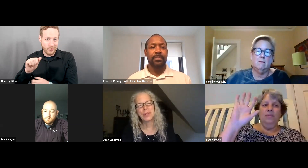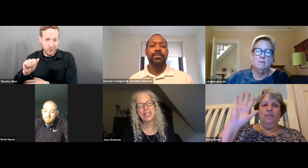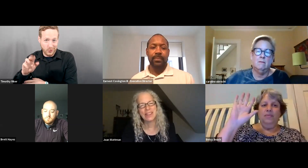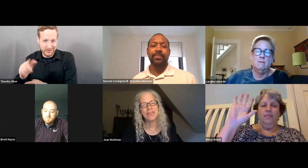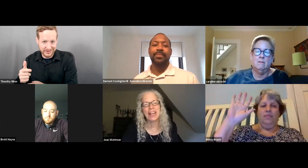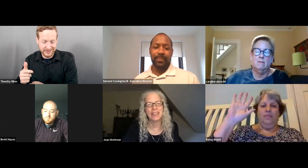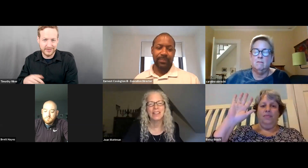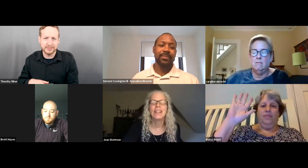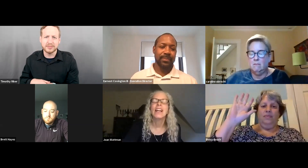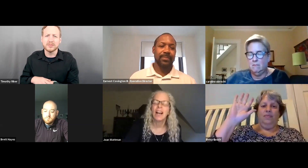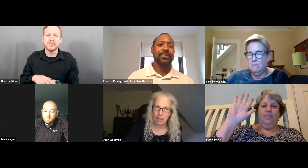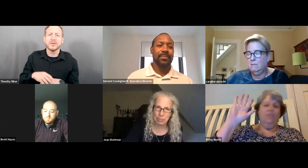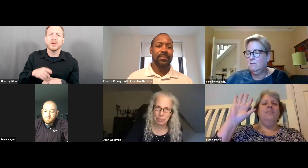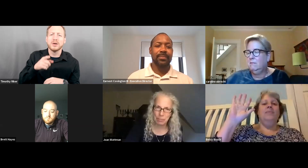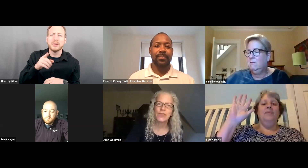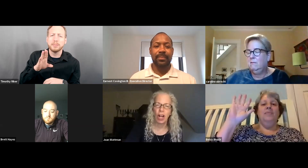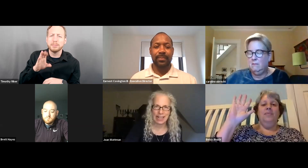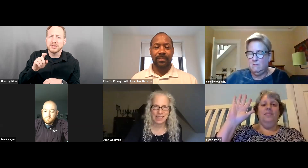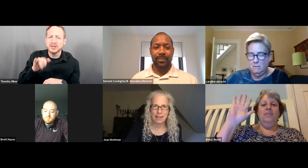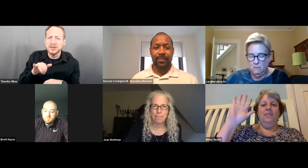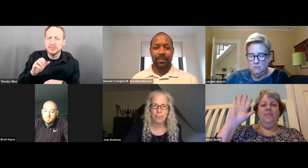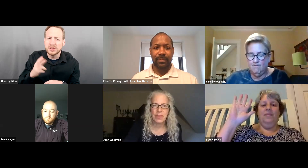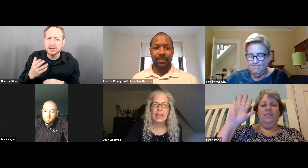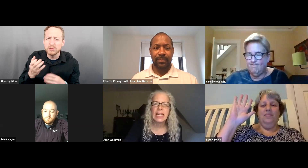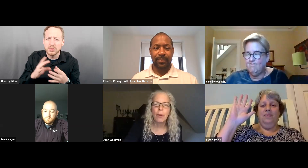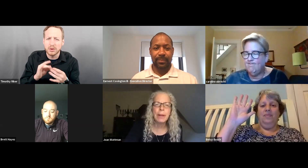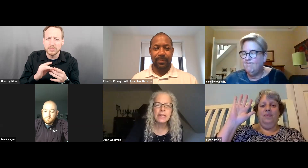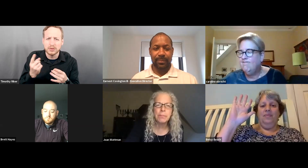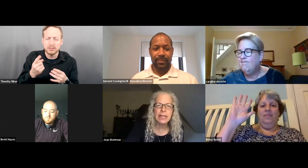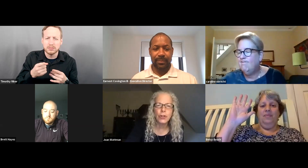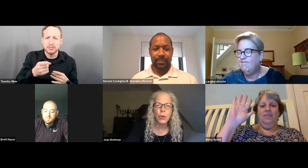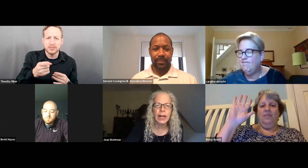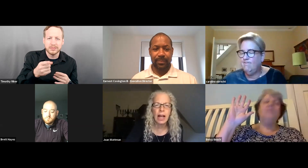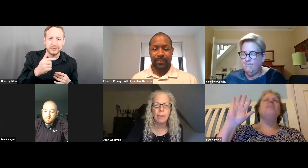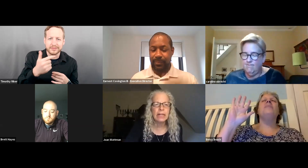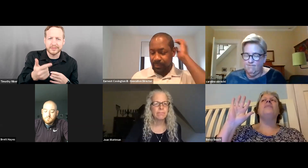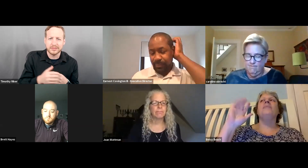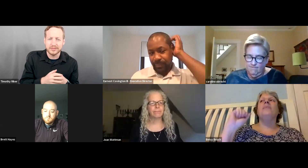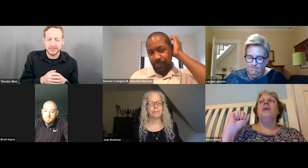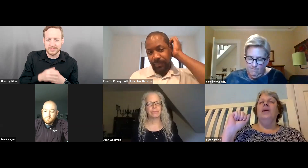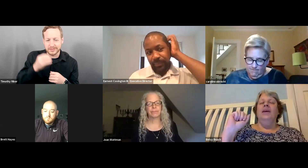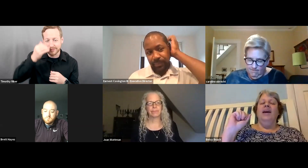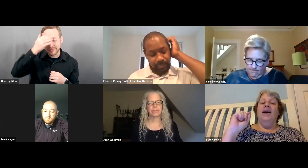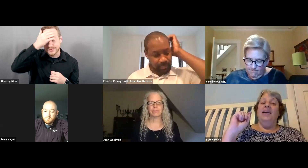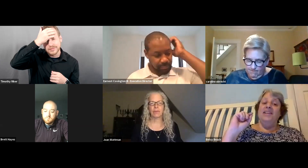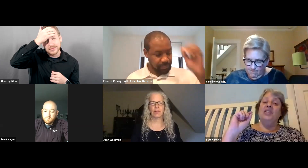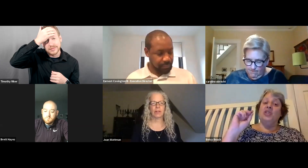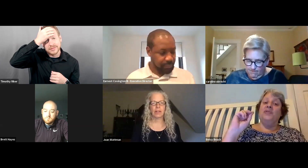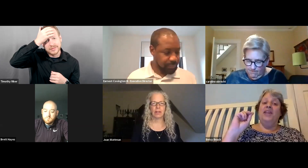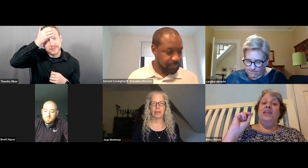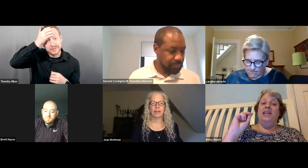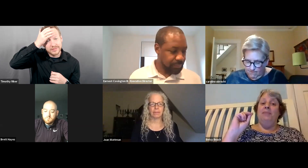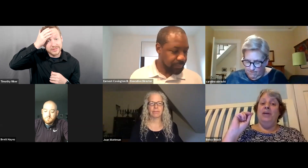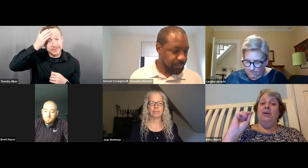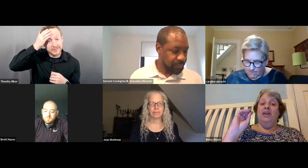with posting the final minutes for August. Now, Betsy Beach, you had a comment? I did just